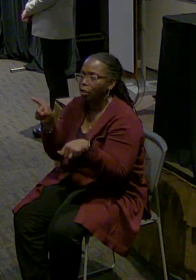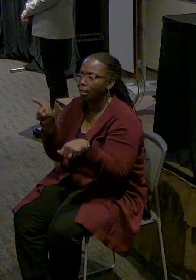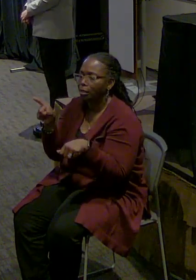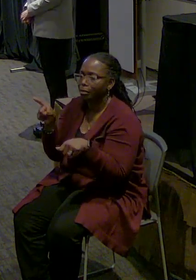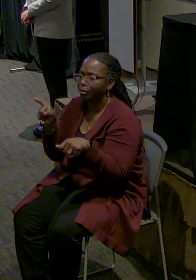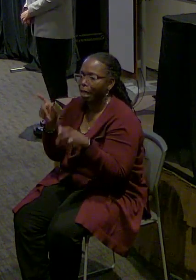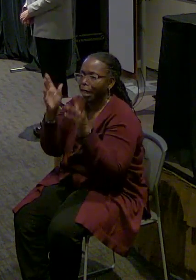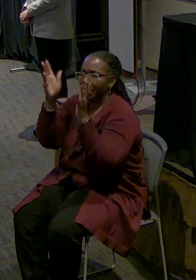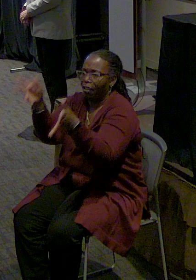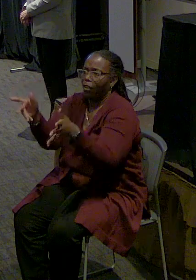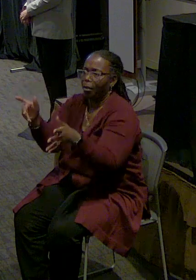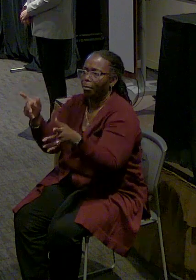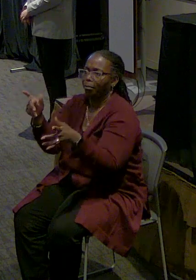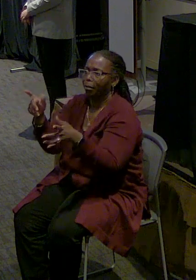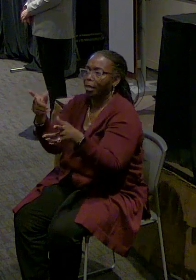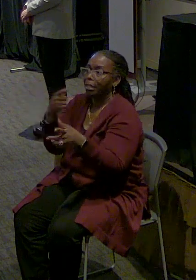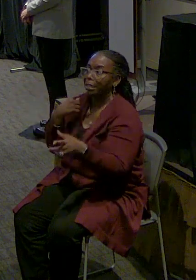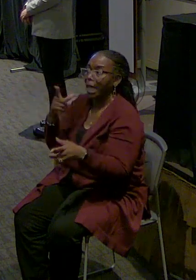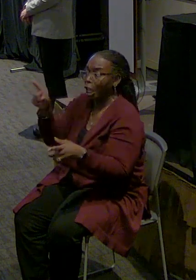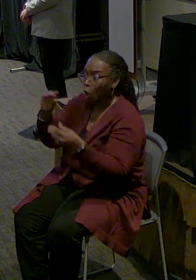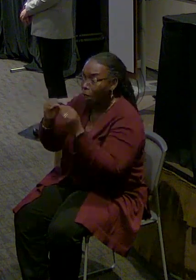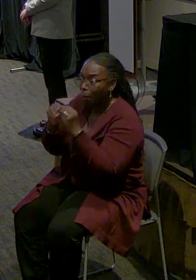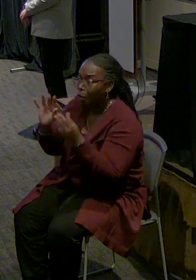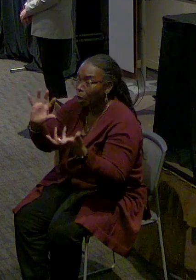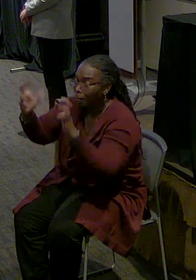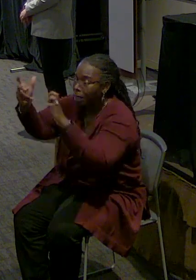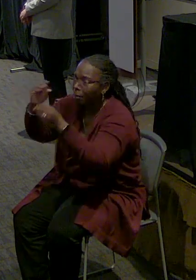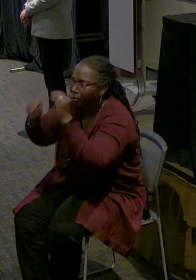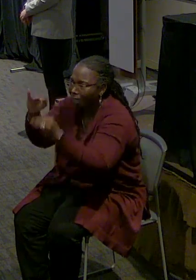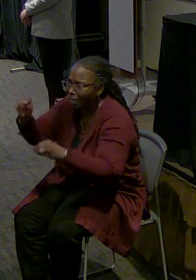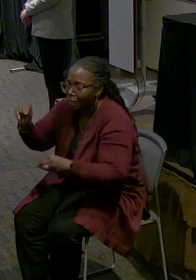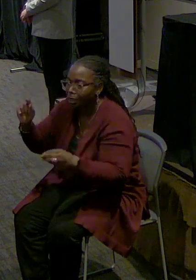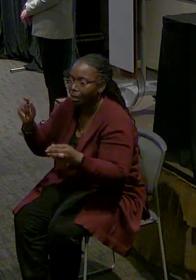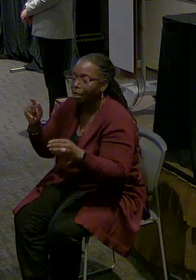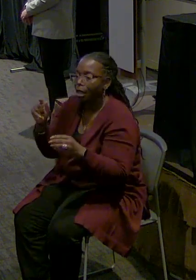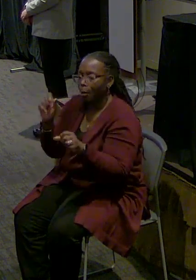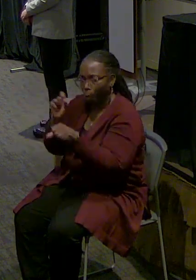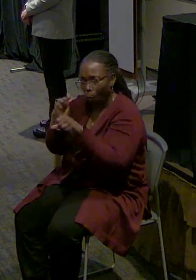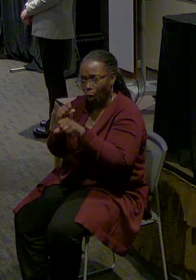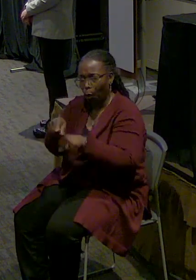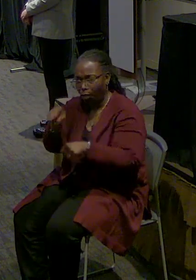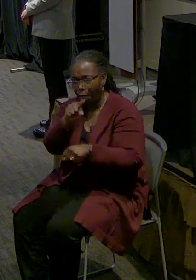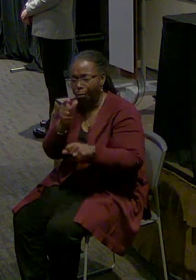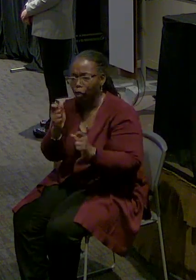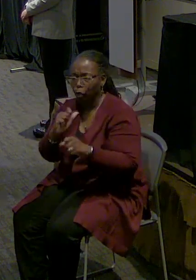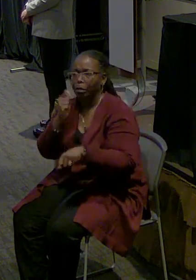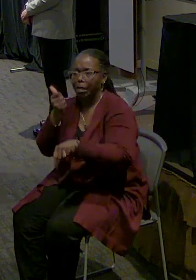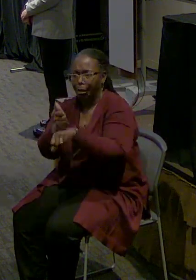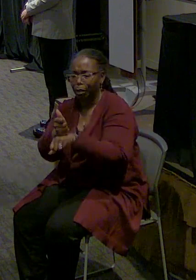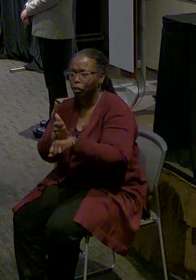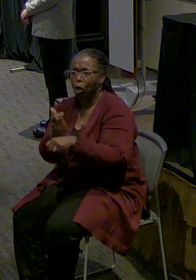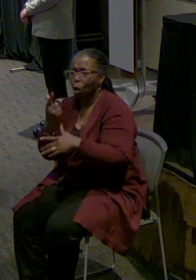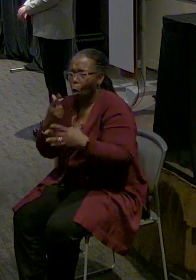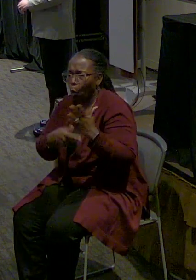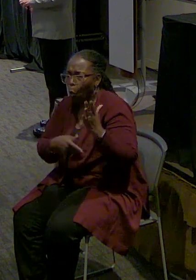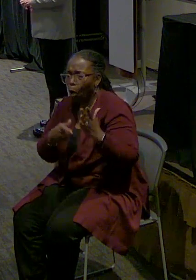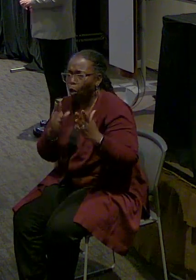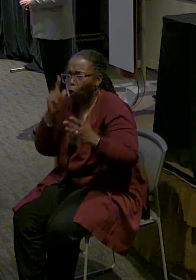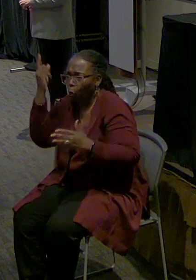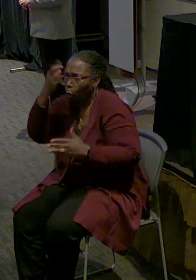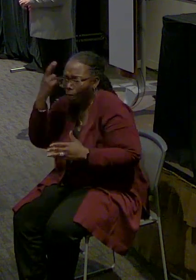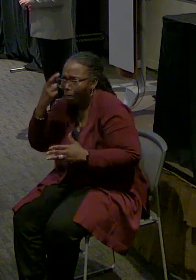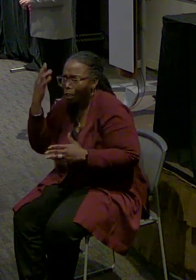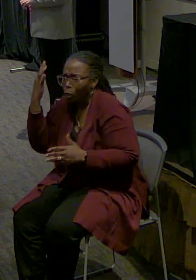them out there on a limb to say, hey, your numbers are messed up, fix it, but working with them to establish what are the root